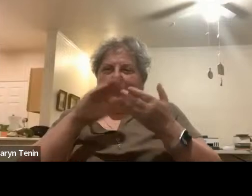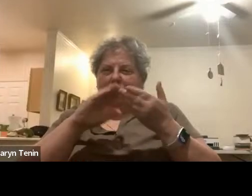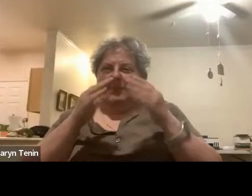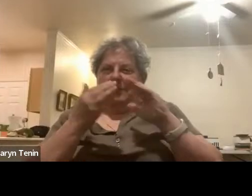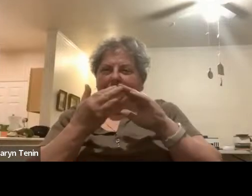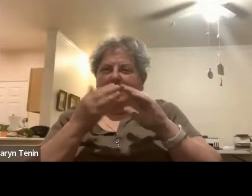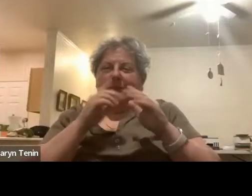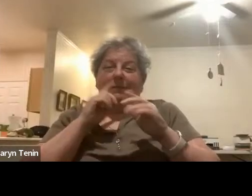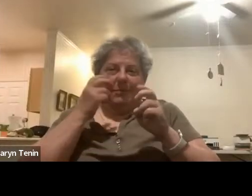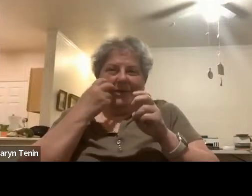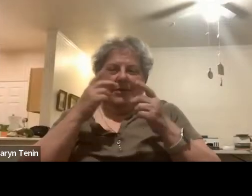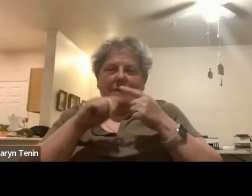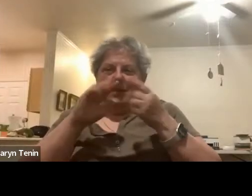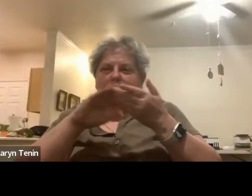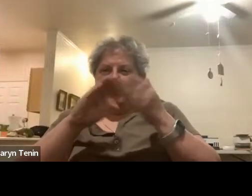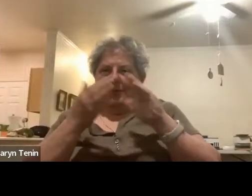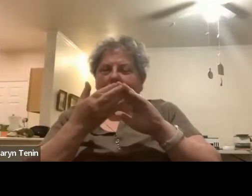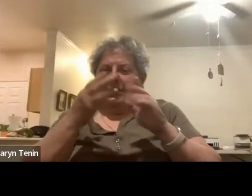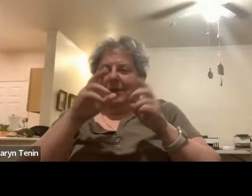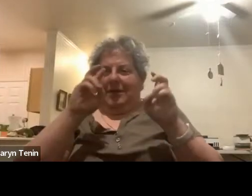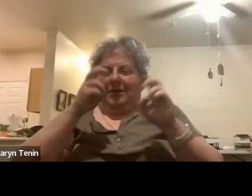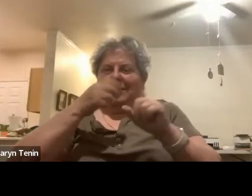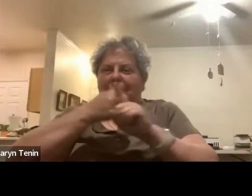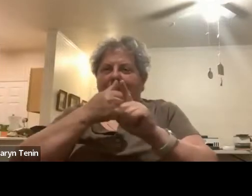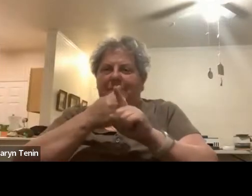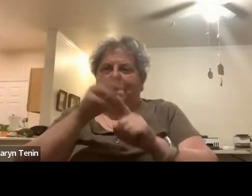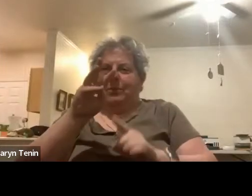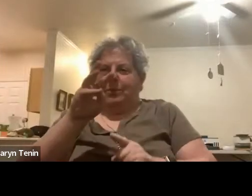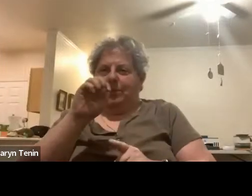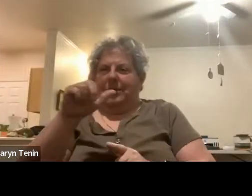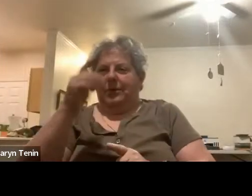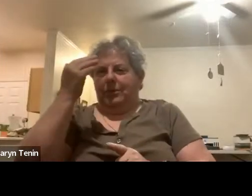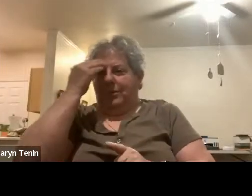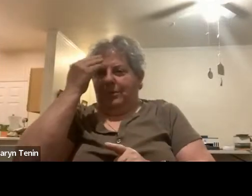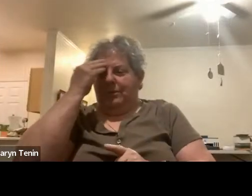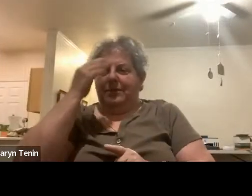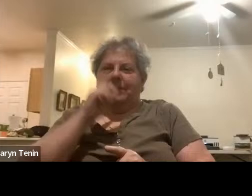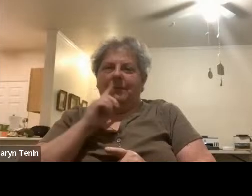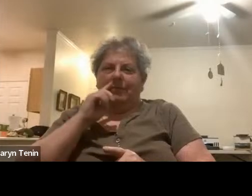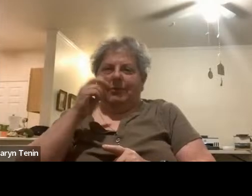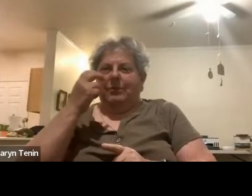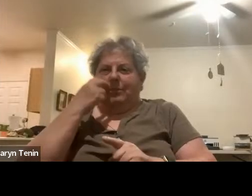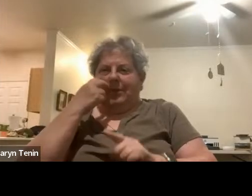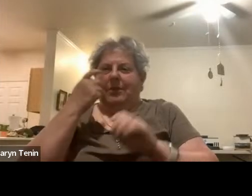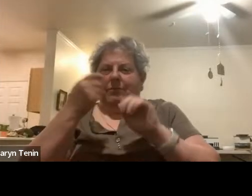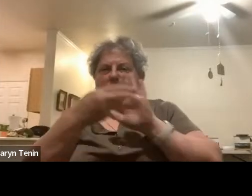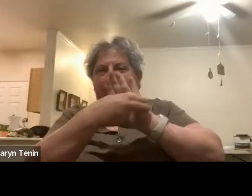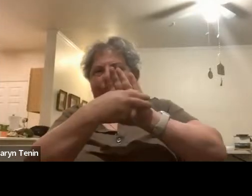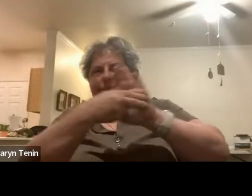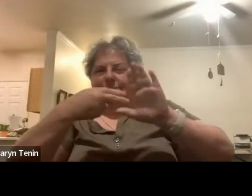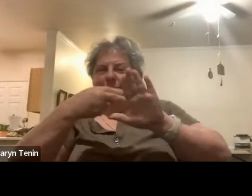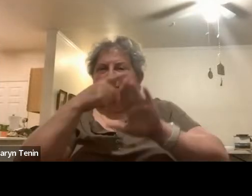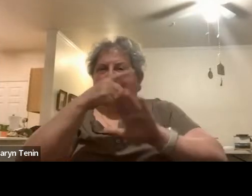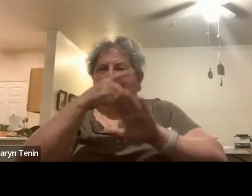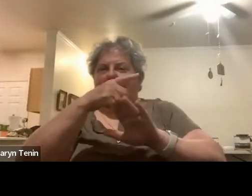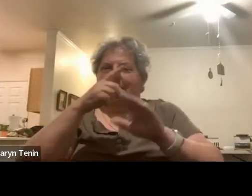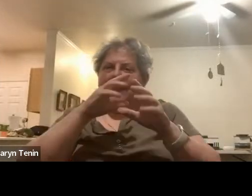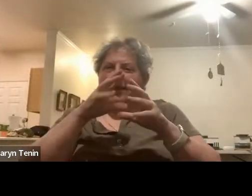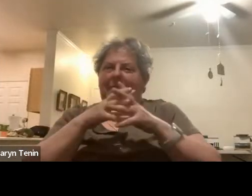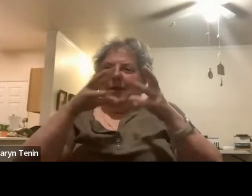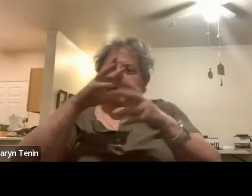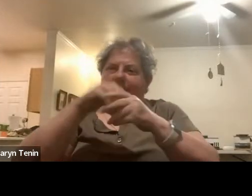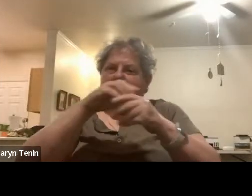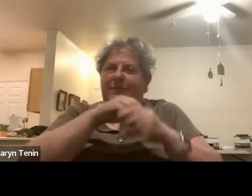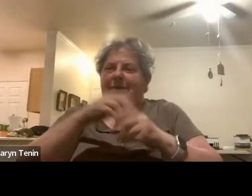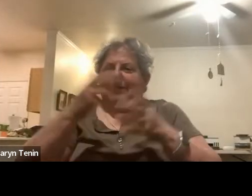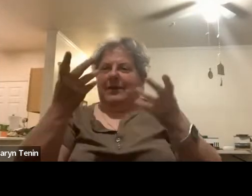and I have a desire to be a part of the deafblind community. And Seattle has a